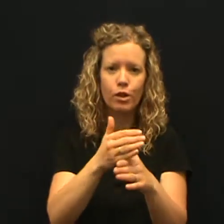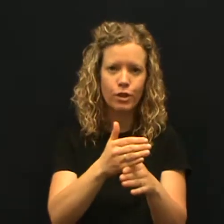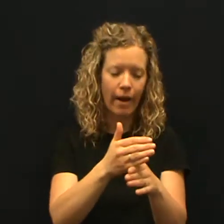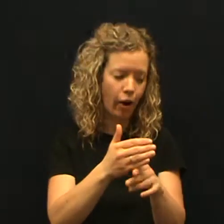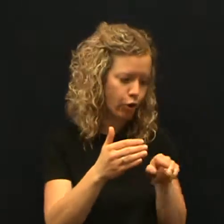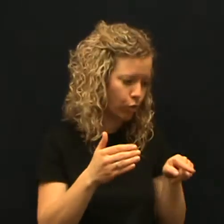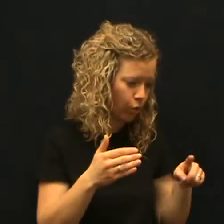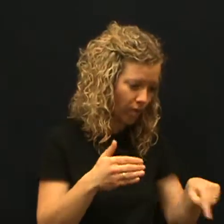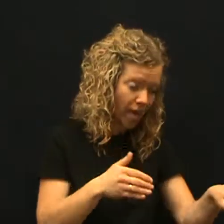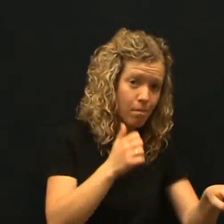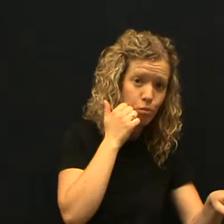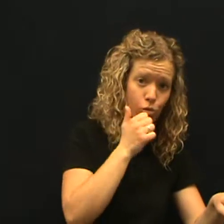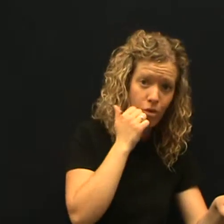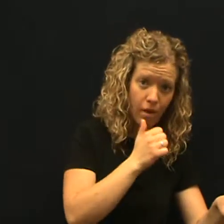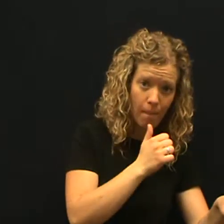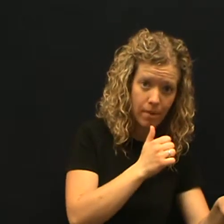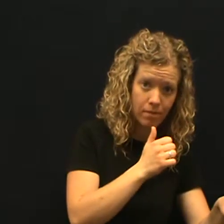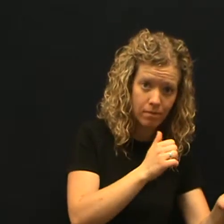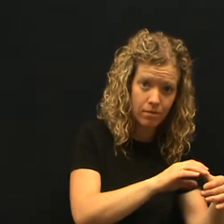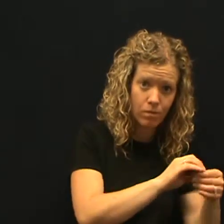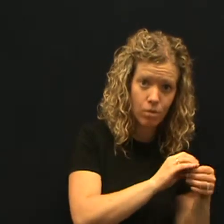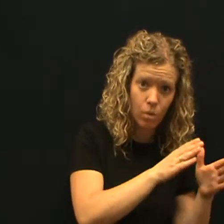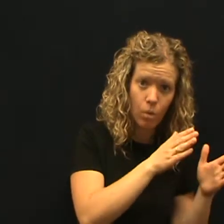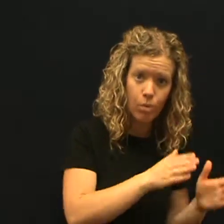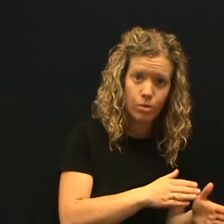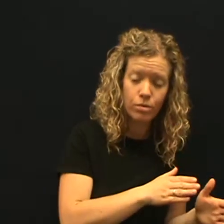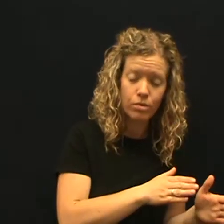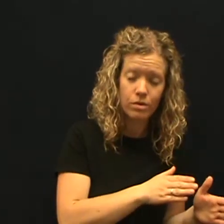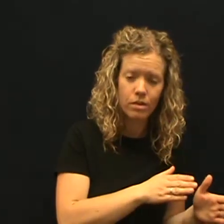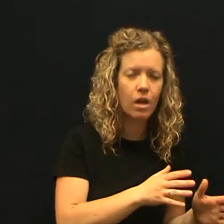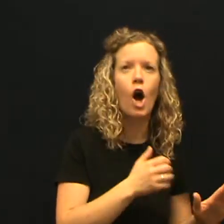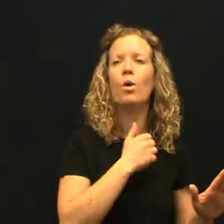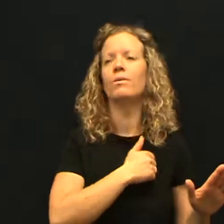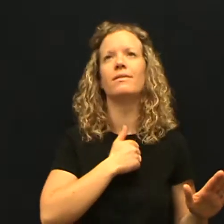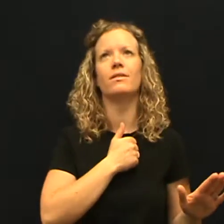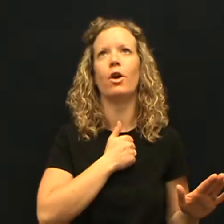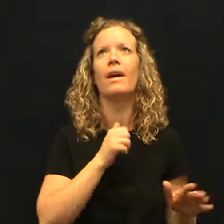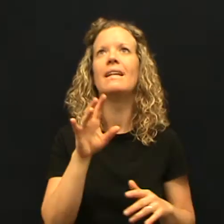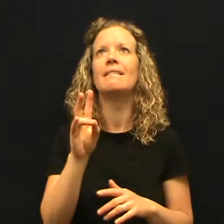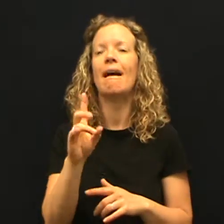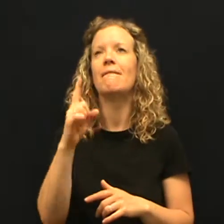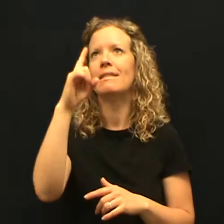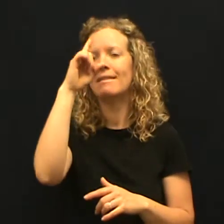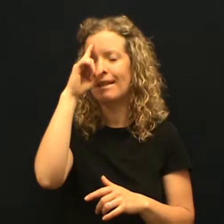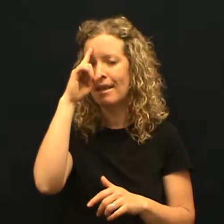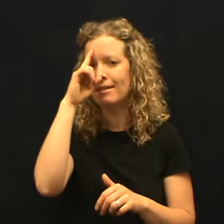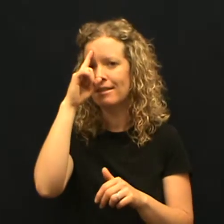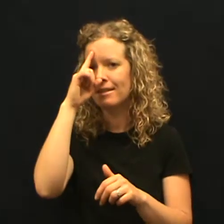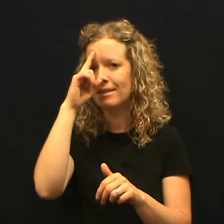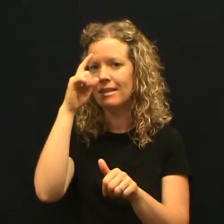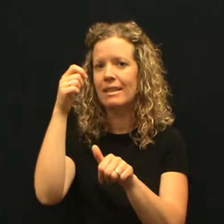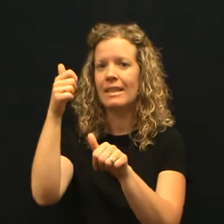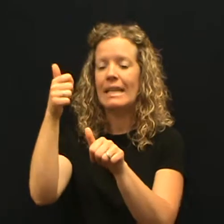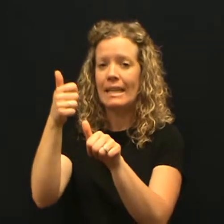anything to the, 7 cents a share to the preferred shareholders before they can pay anything to the common